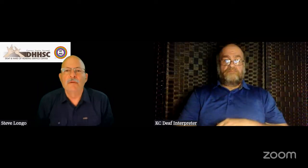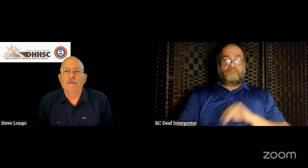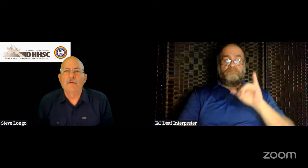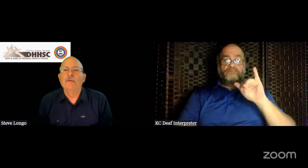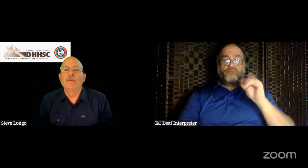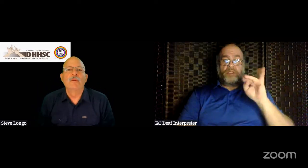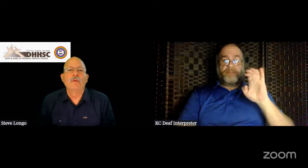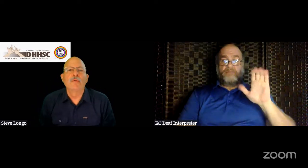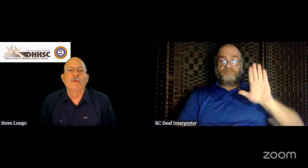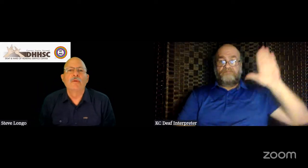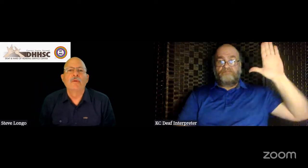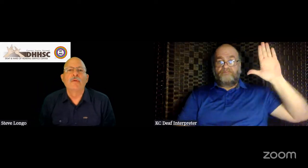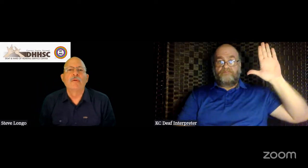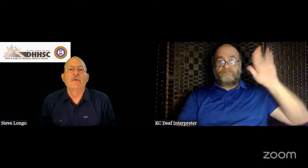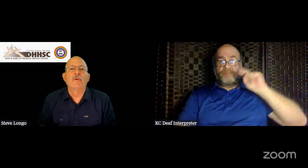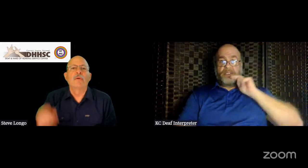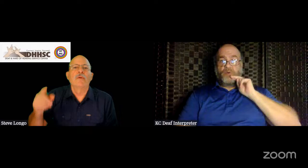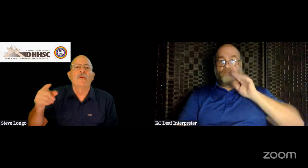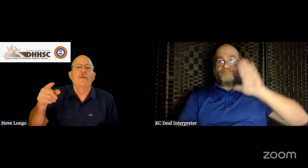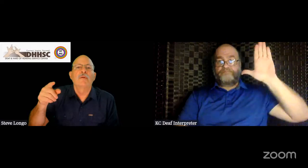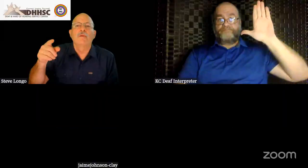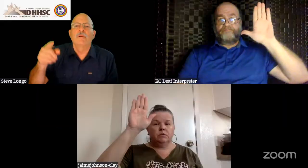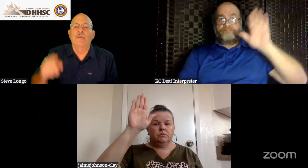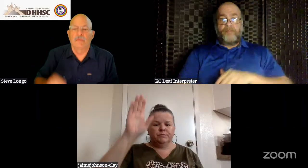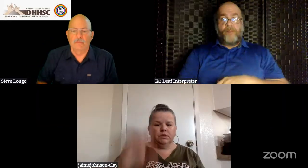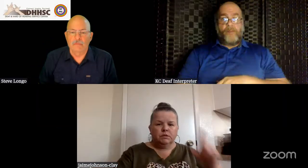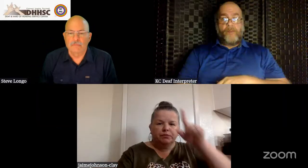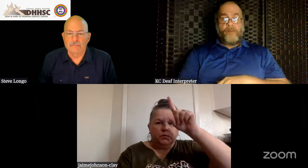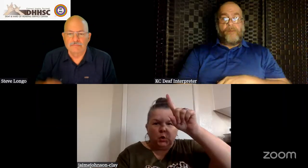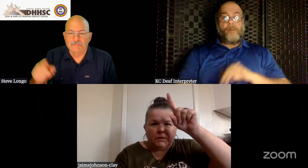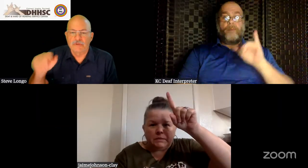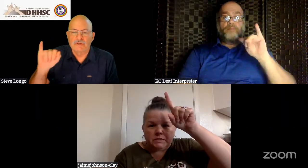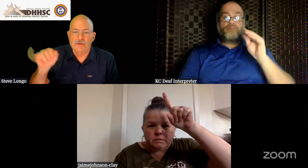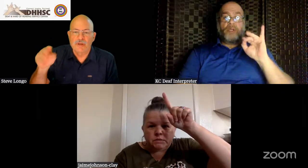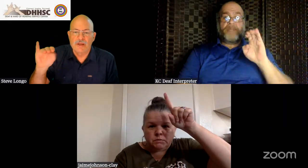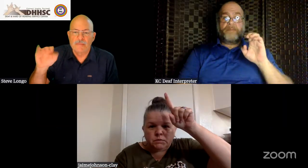I will entertain a motion to approve the agenda.